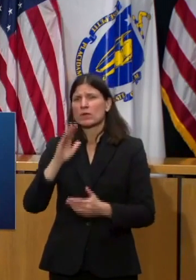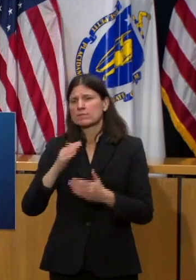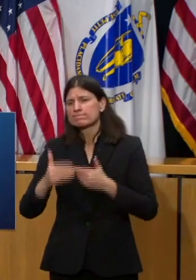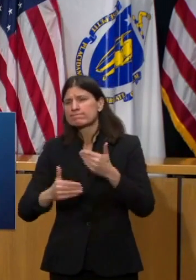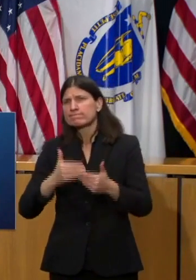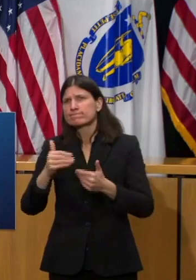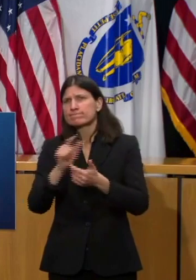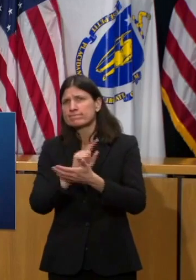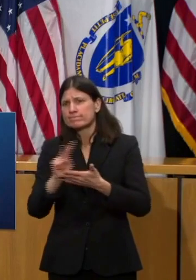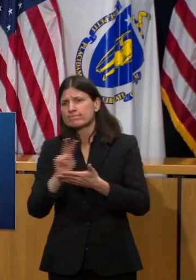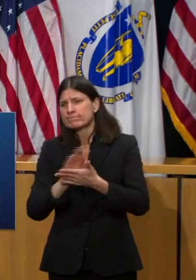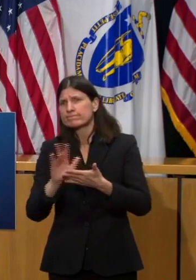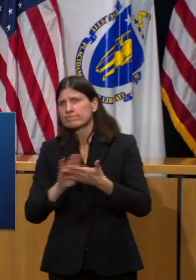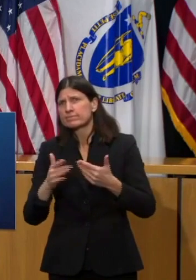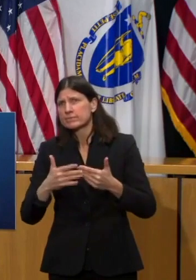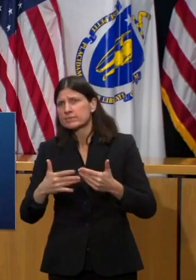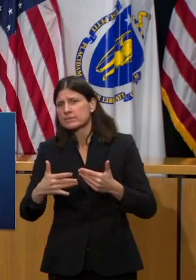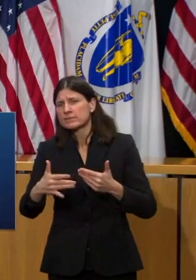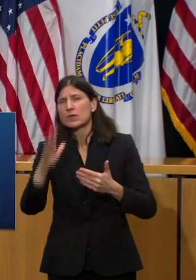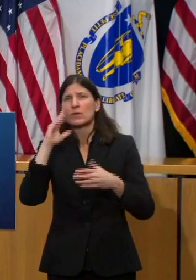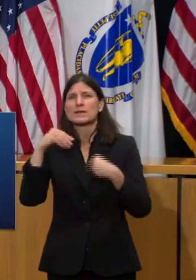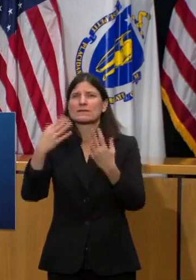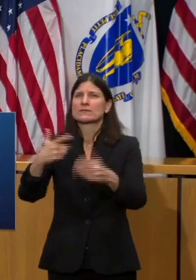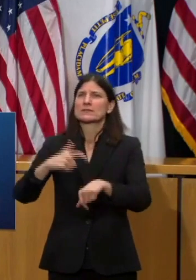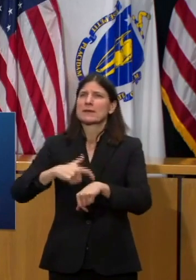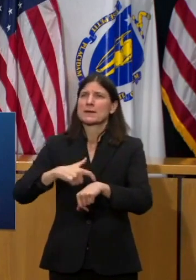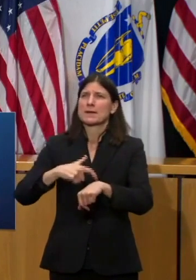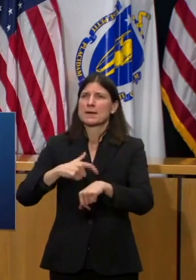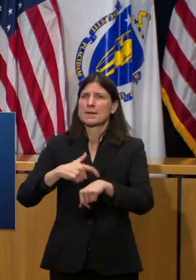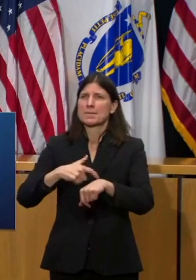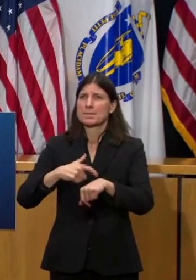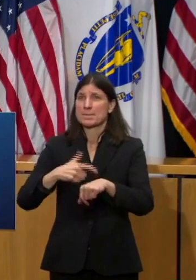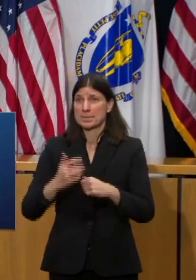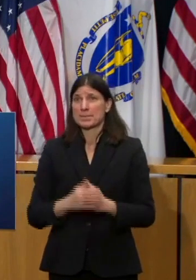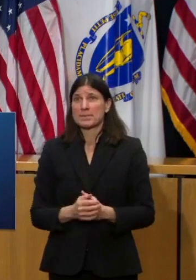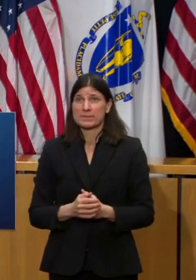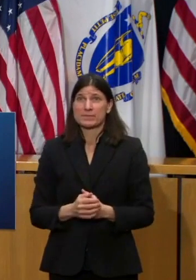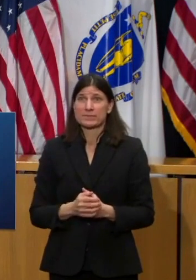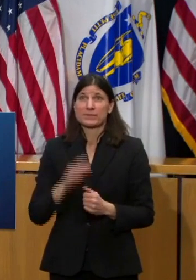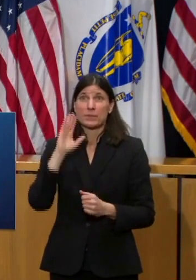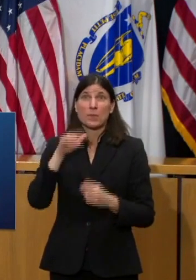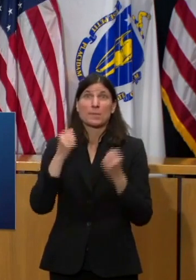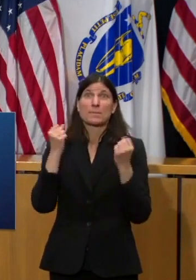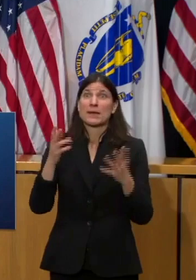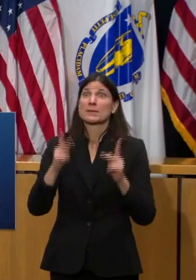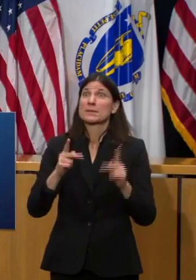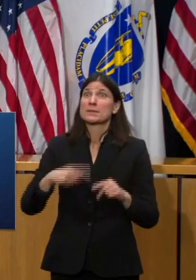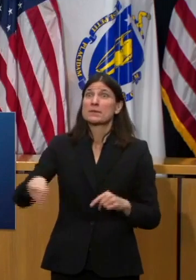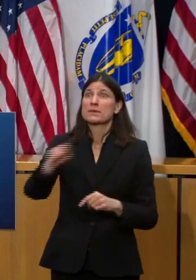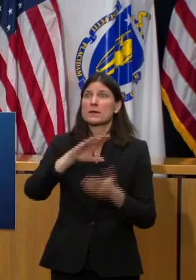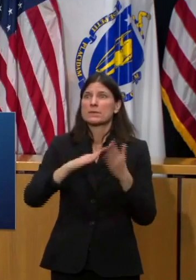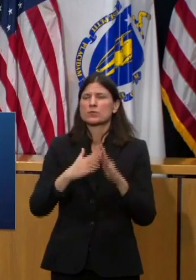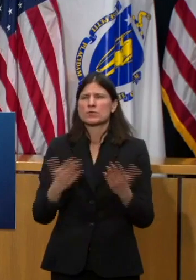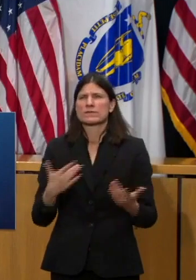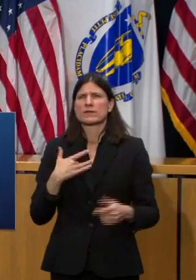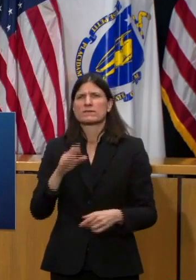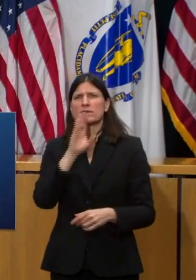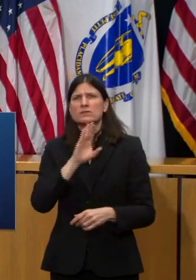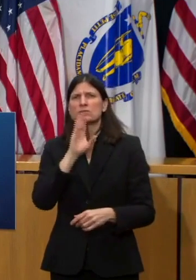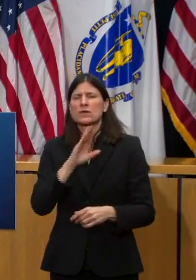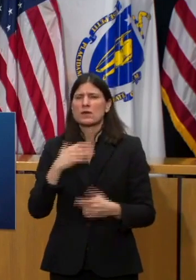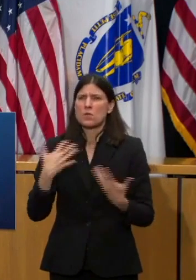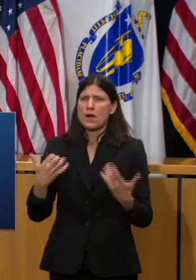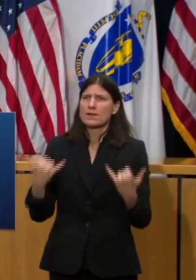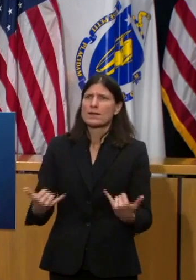take a little while. And I know for a lot of people, that's an enormous source of frustration. And while our weekly supply shipped